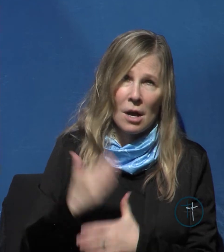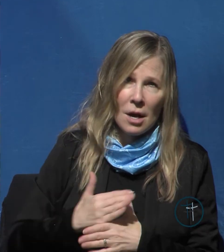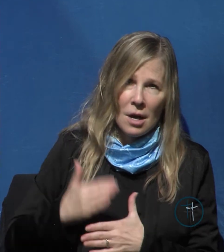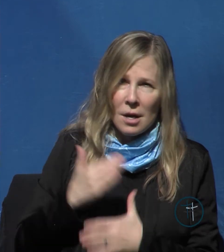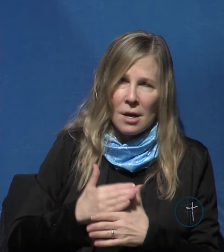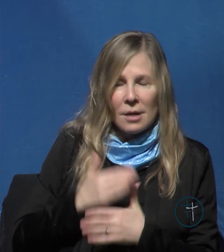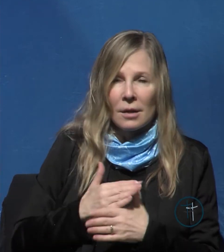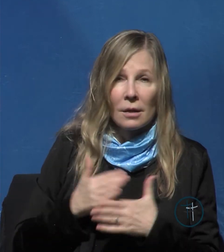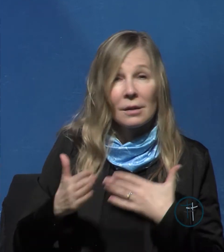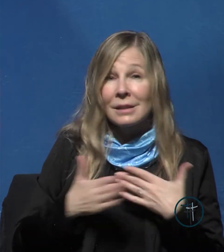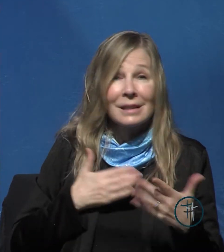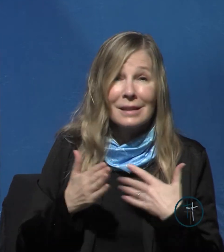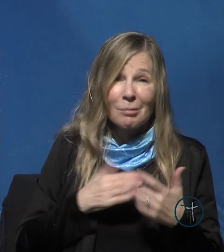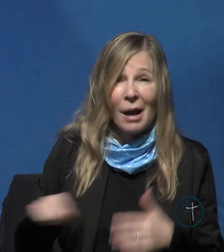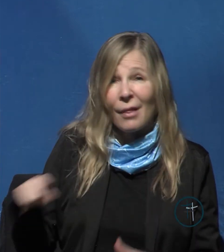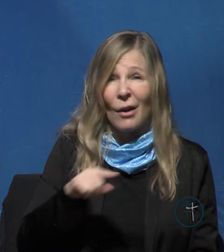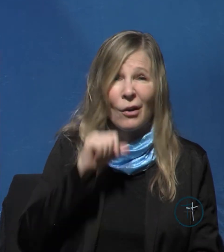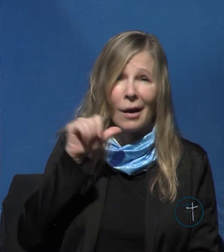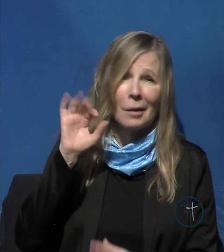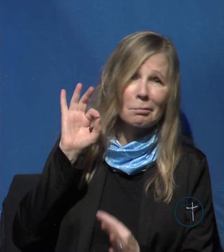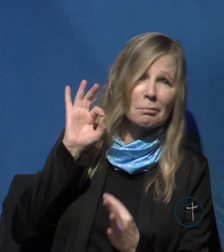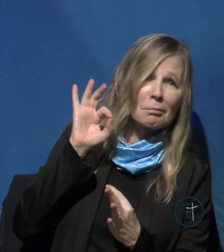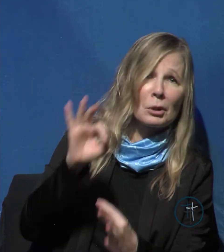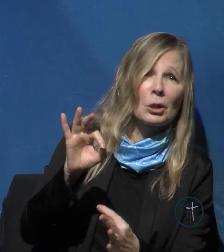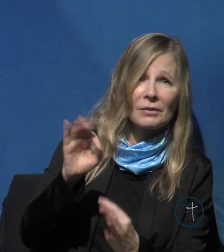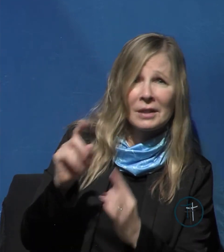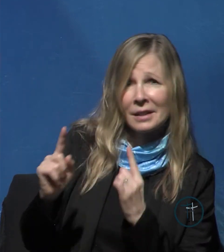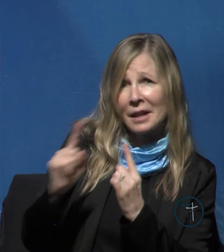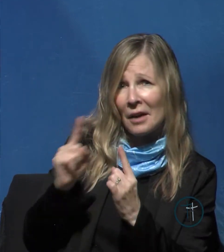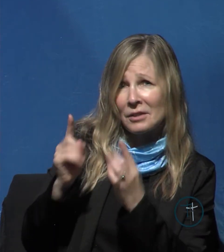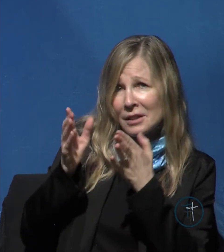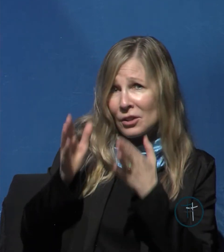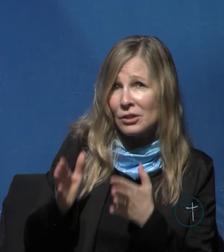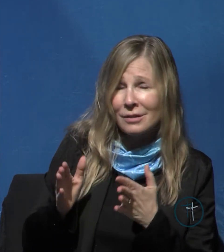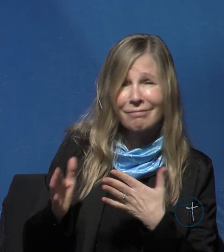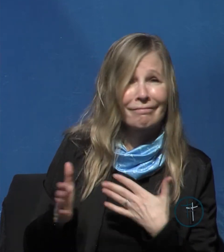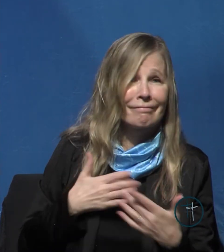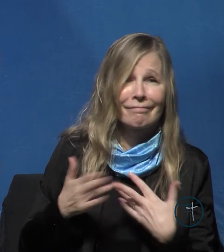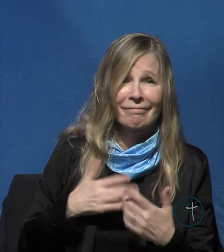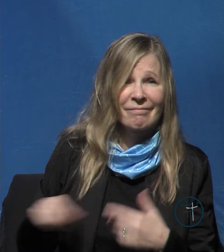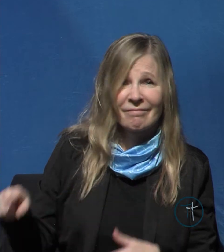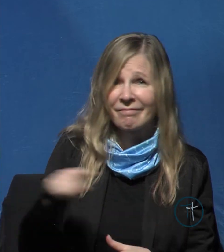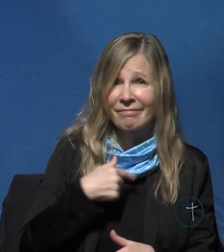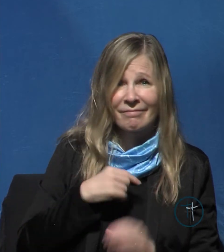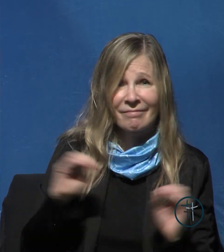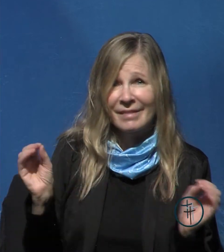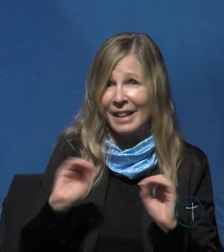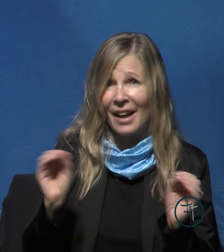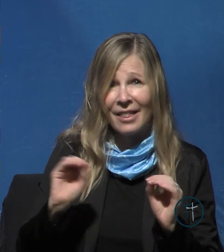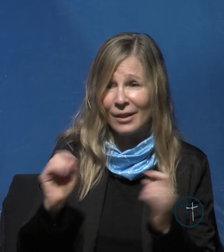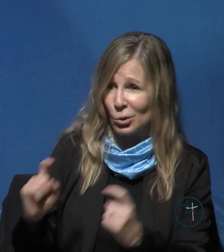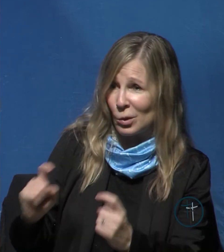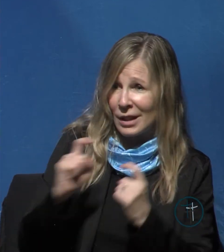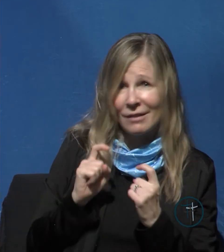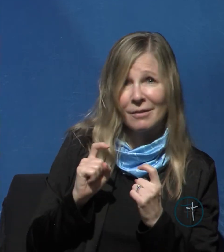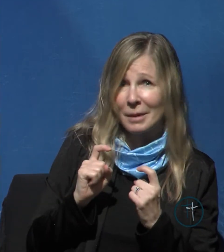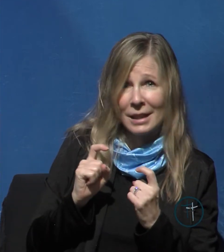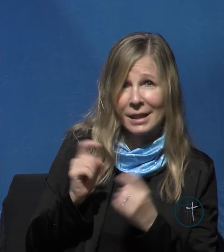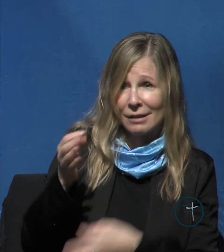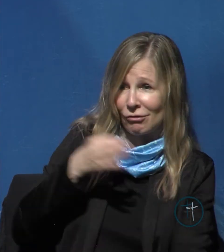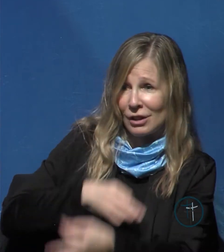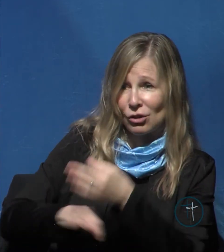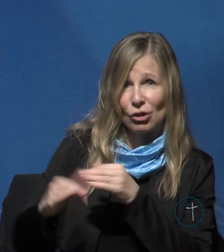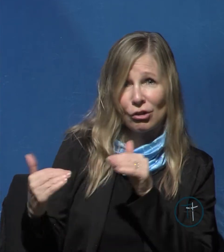in spite of the fact that they're not the greatest conversationalist, despite the fact that they don't have anything to give you in